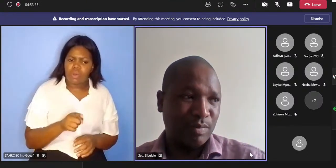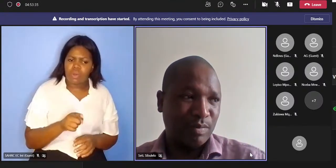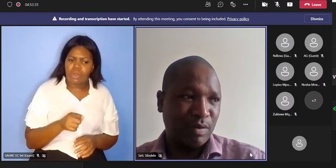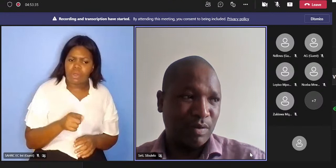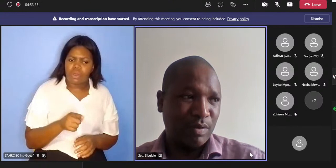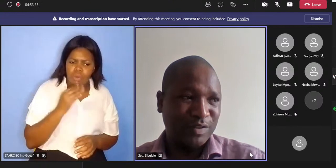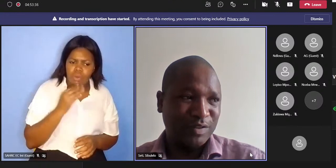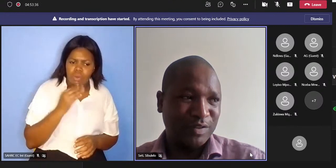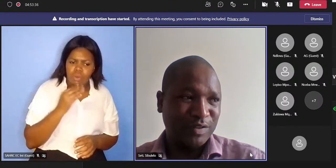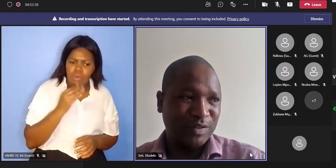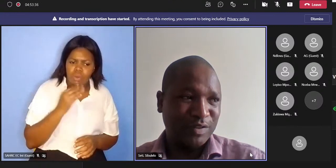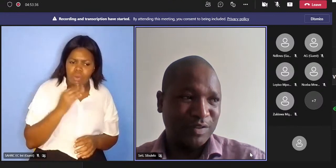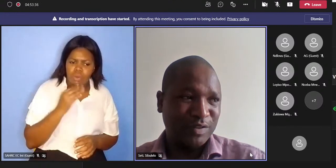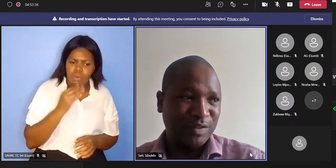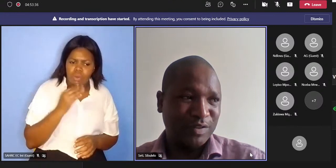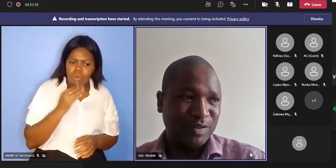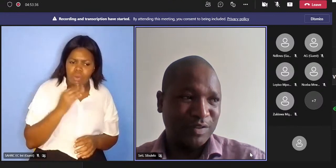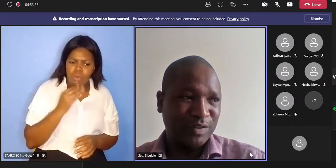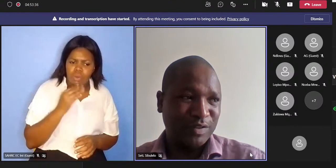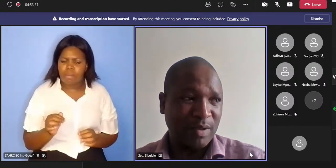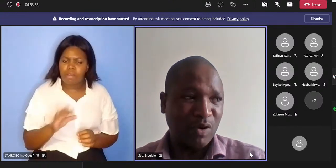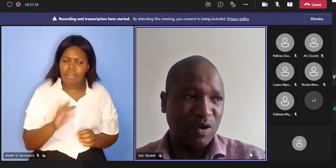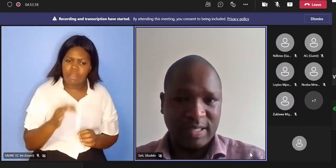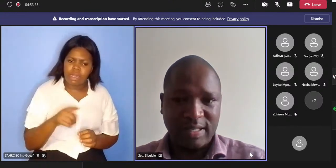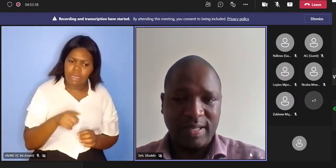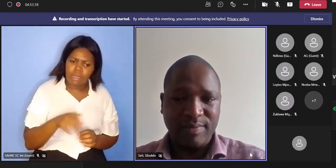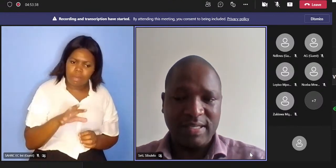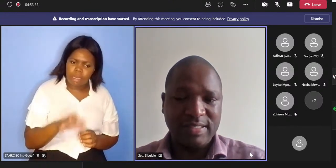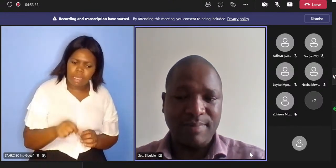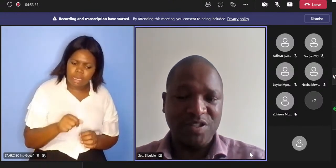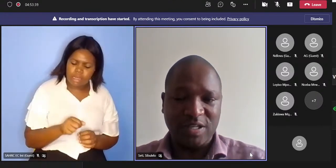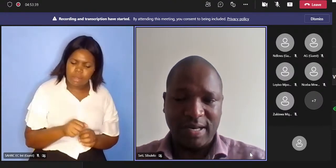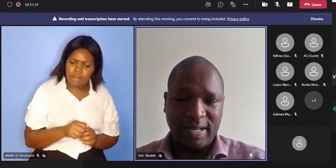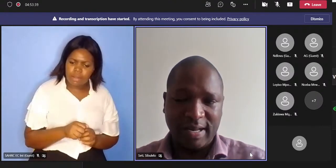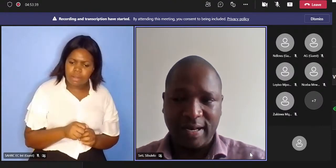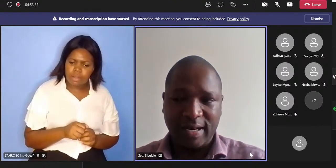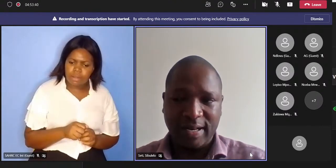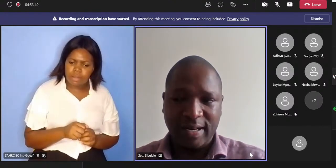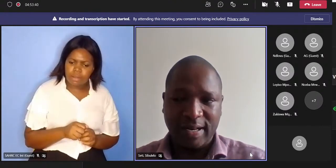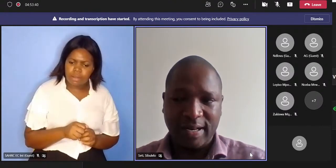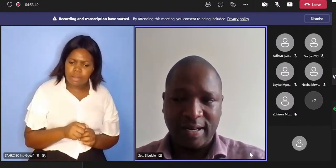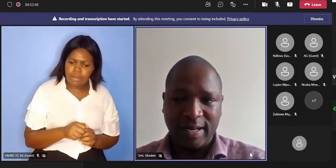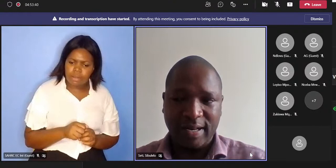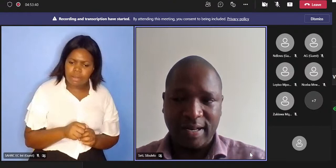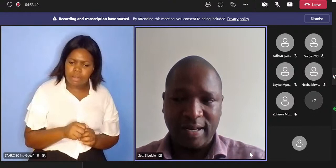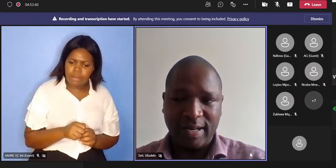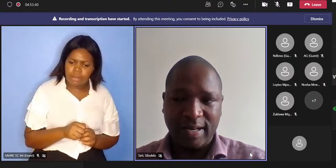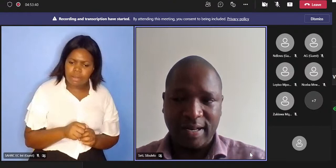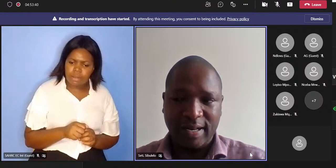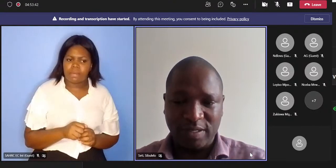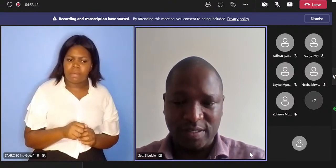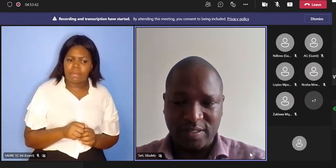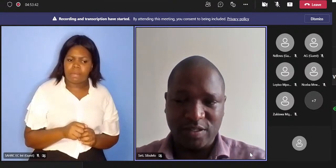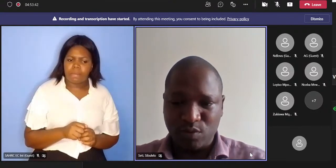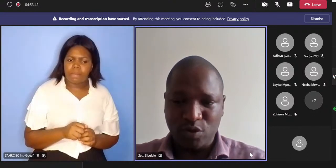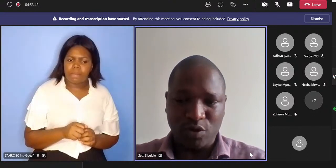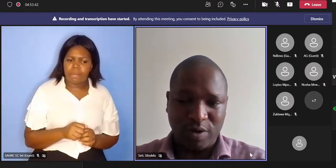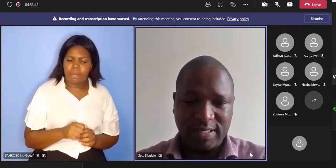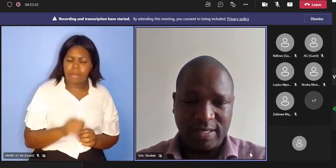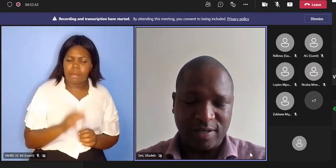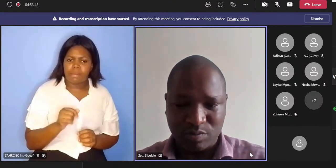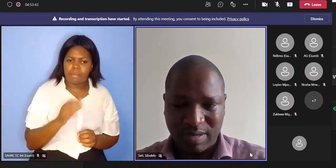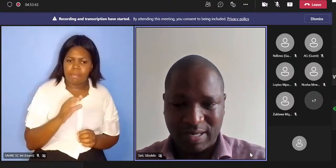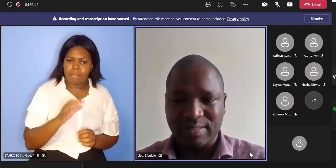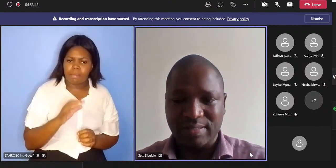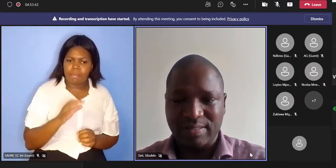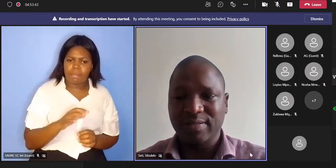the freedom of testation should be, because they were established in line with the wills of the deceased who